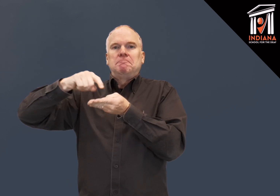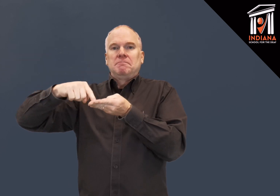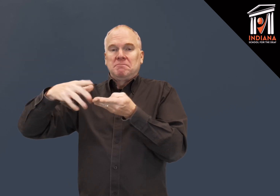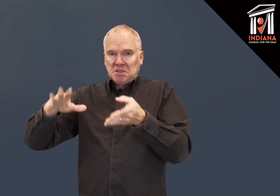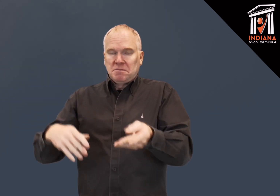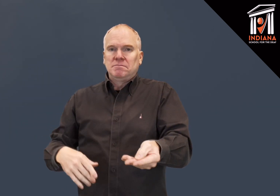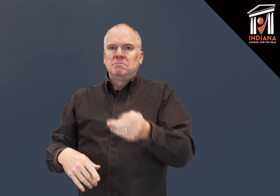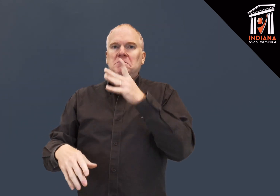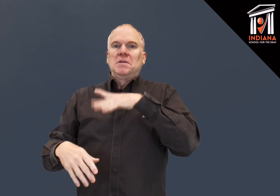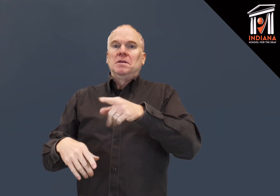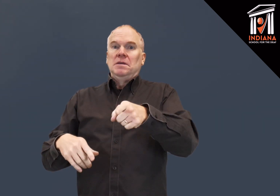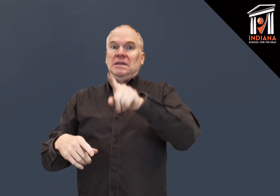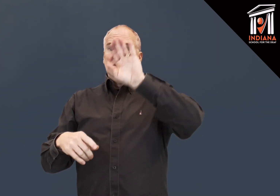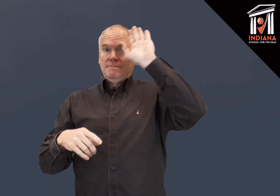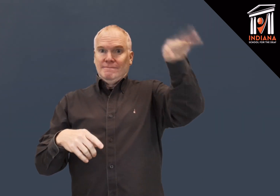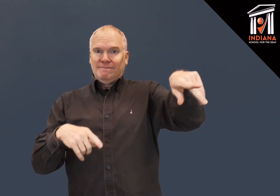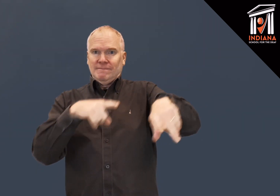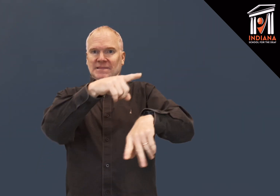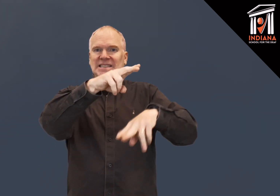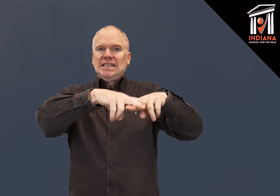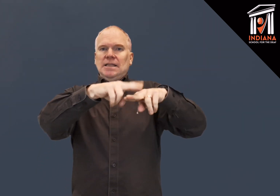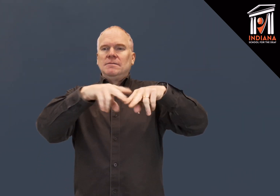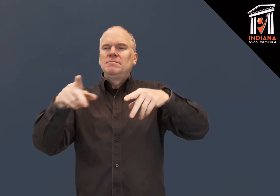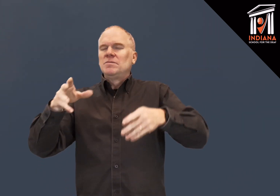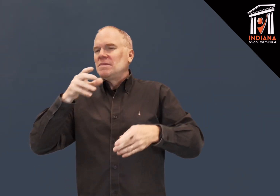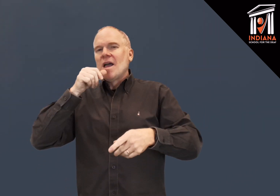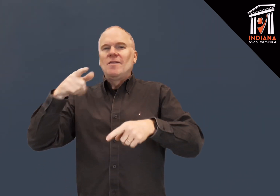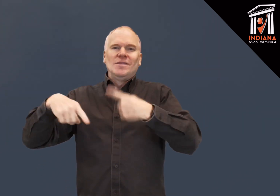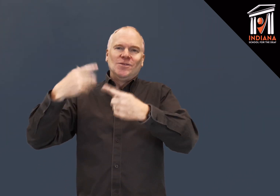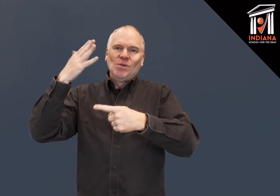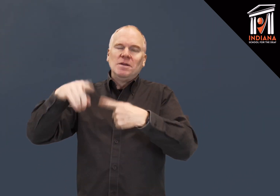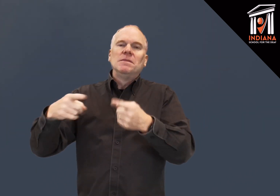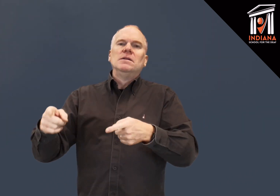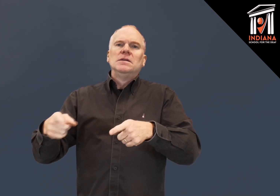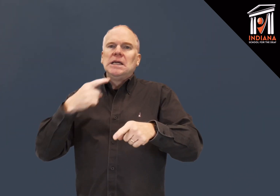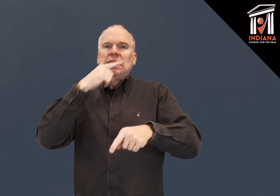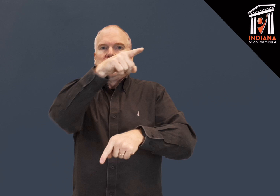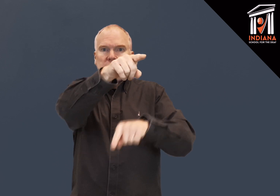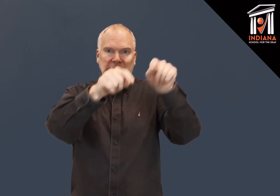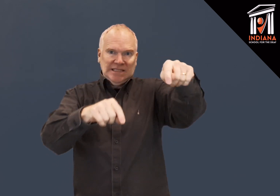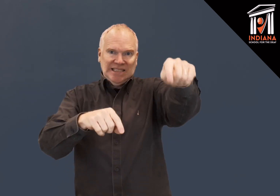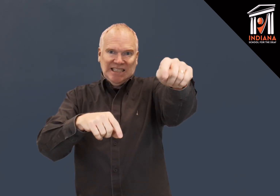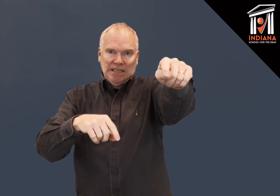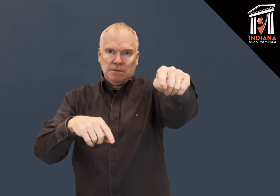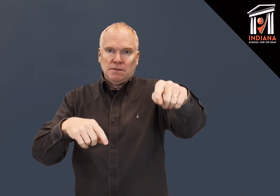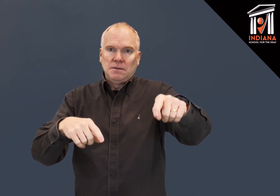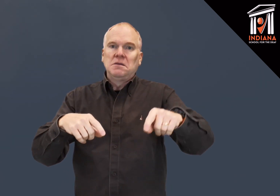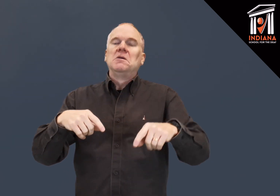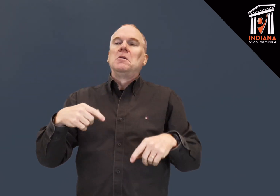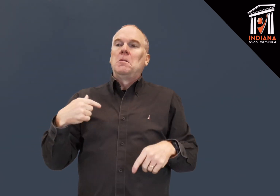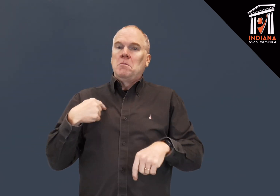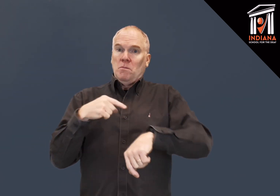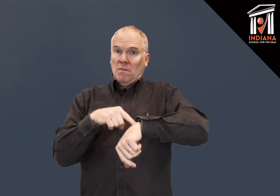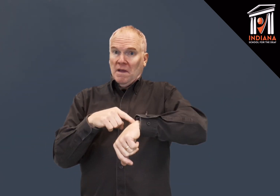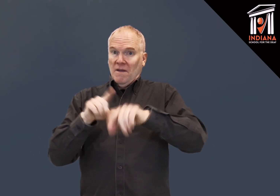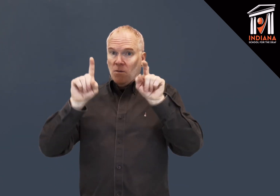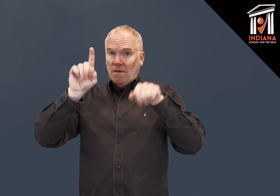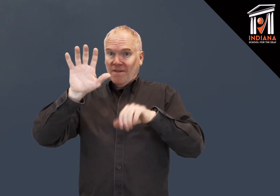and she documented date and time for my next vaccination. Then she sent me over to the next area. Of course, she wasn't signing. She